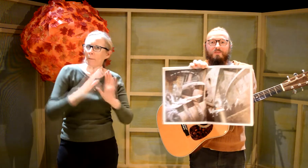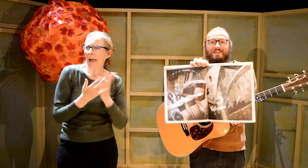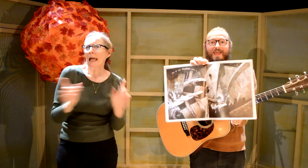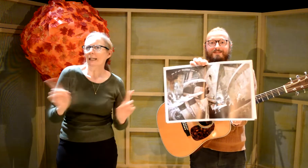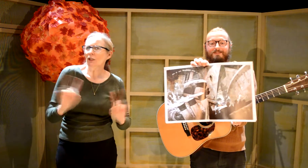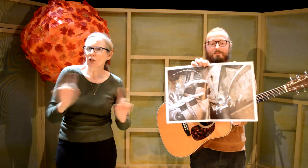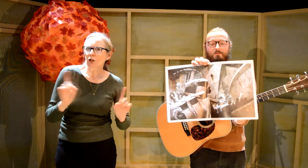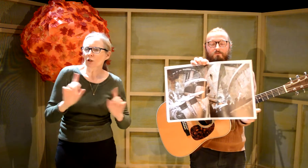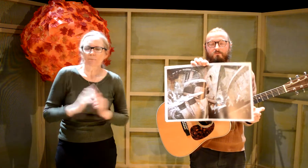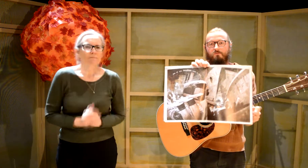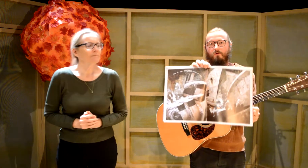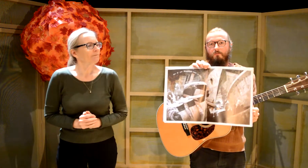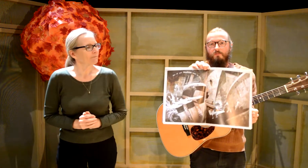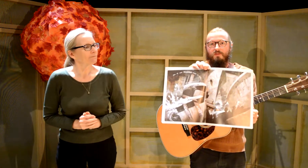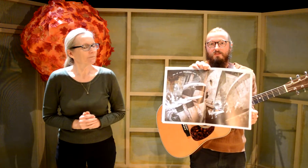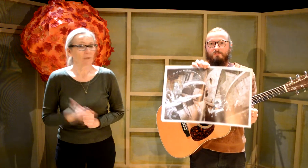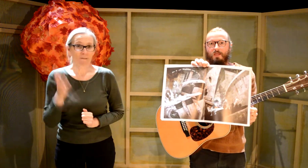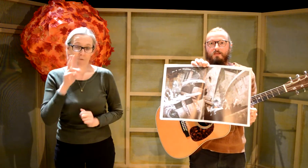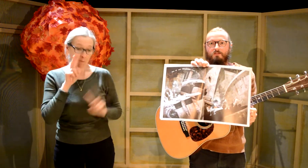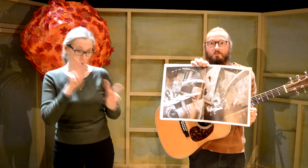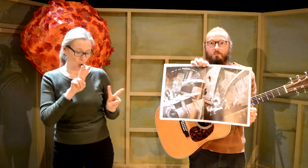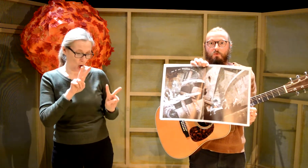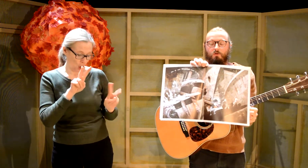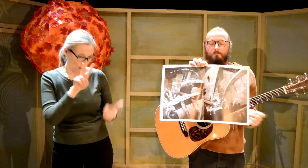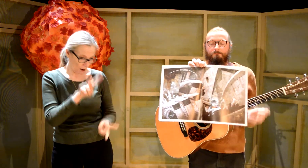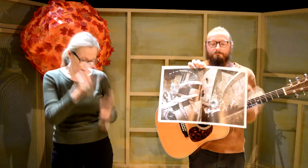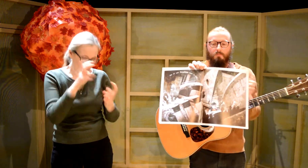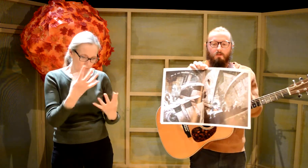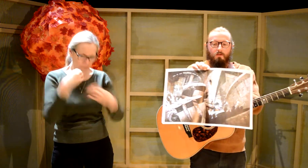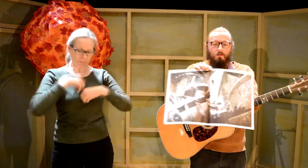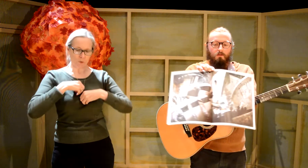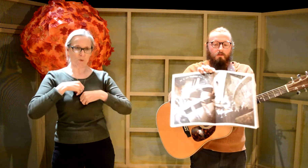feelings do we get from this page in the book.